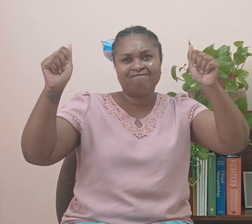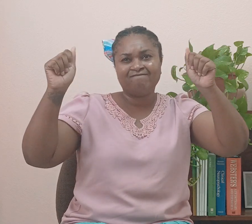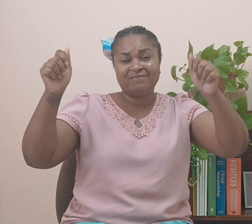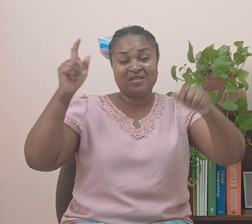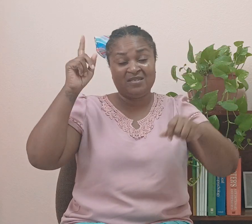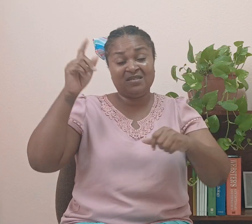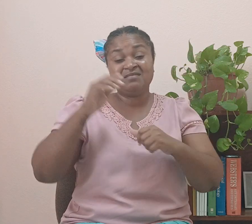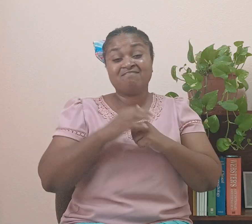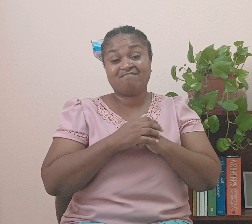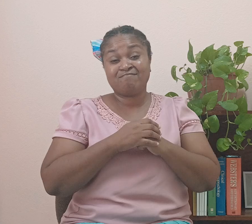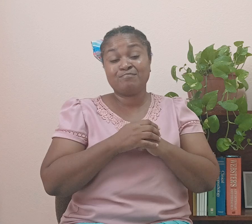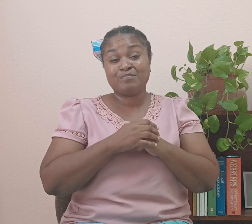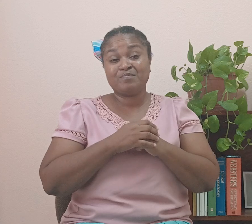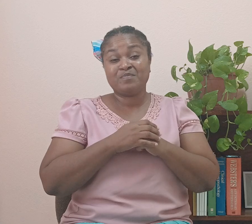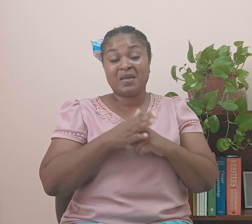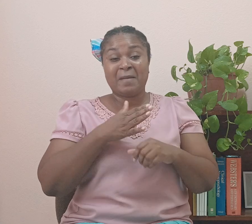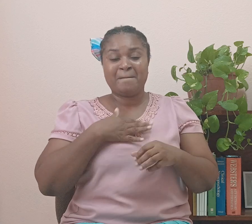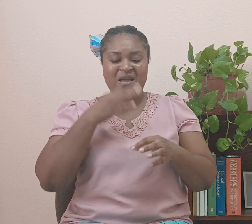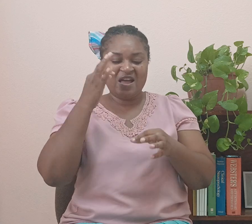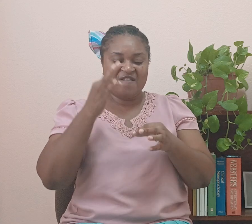My faith in God grows each day.